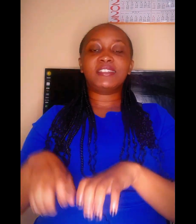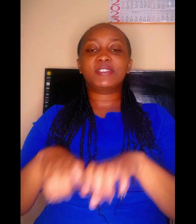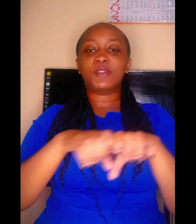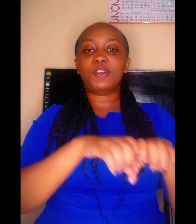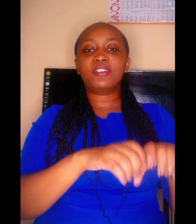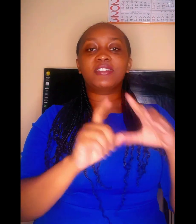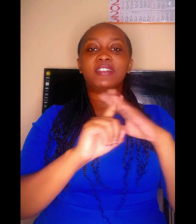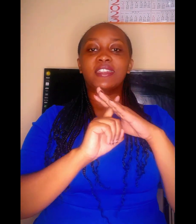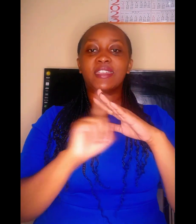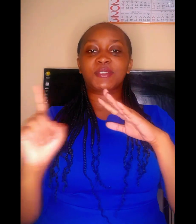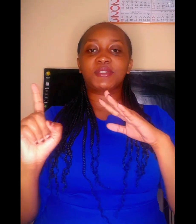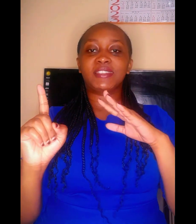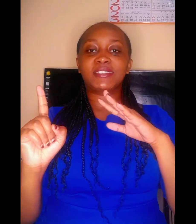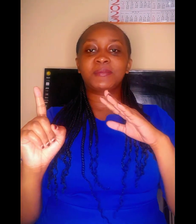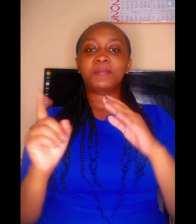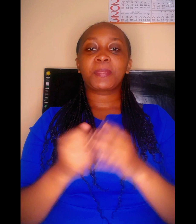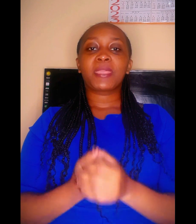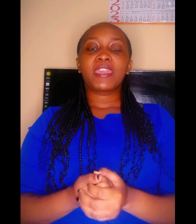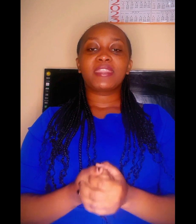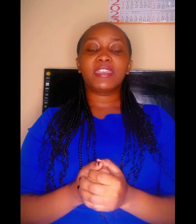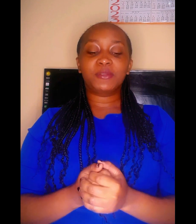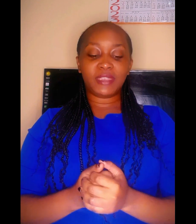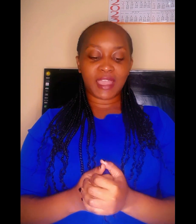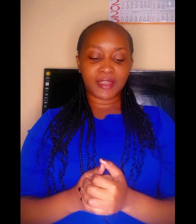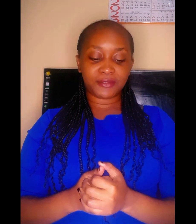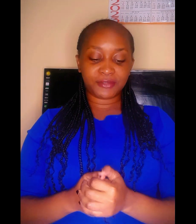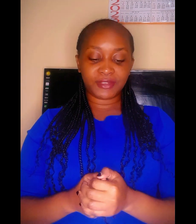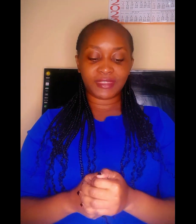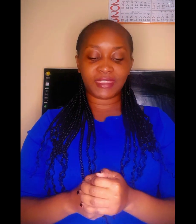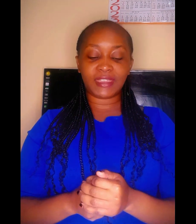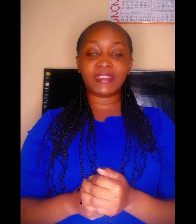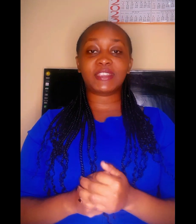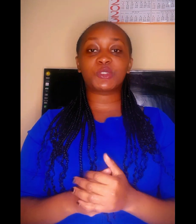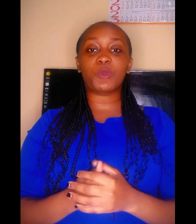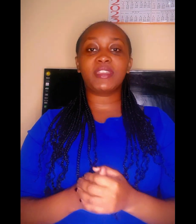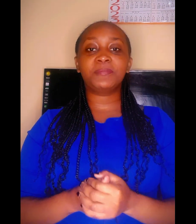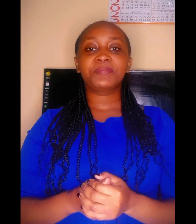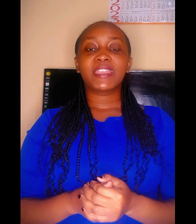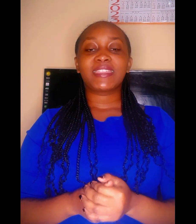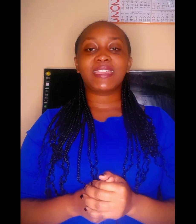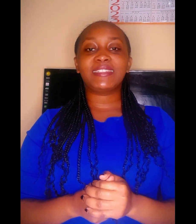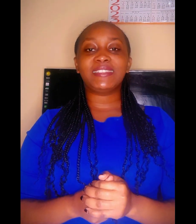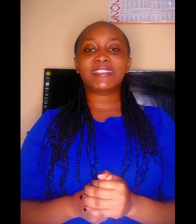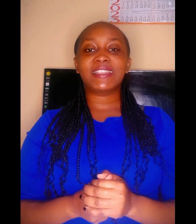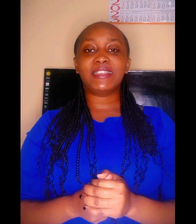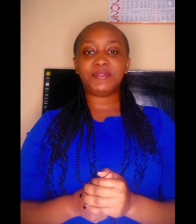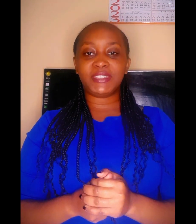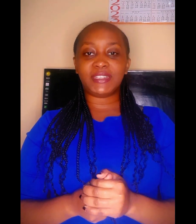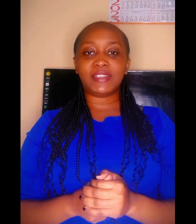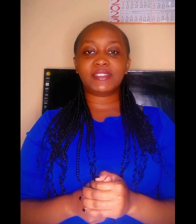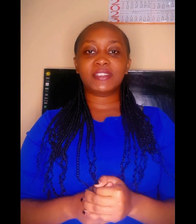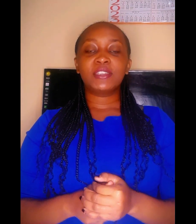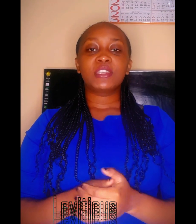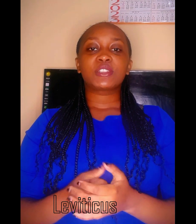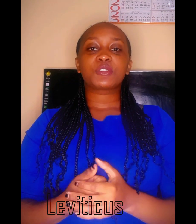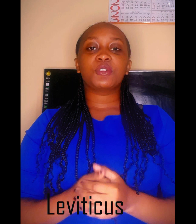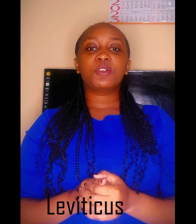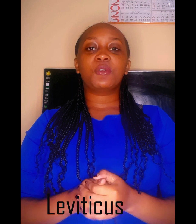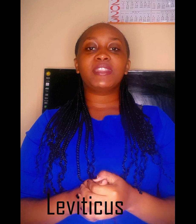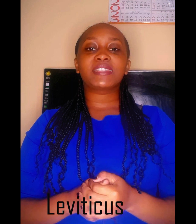Exodus or Exodus. Then we have the next one, that is Leviticus. So when